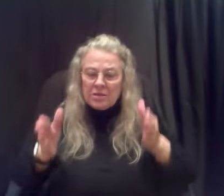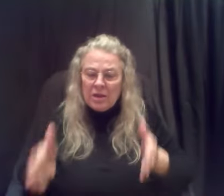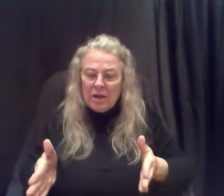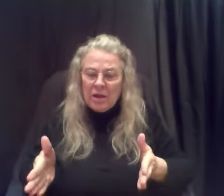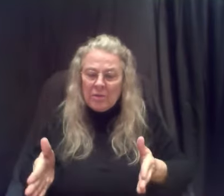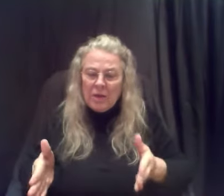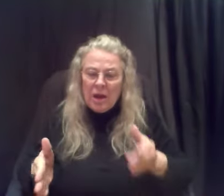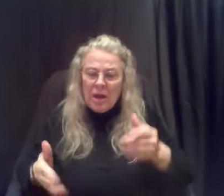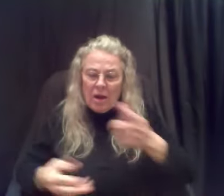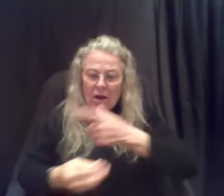ransom